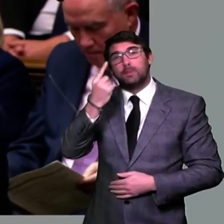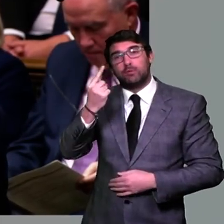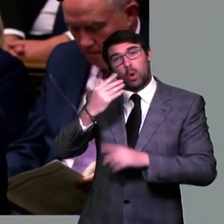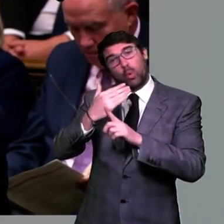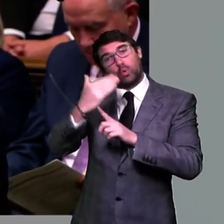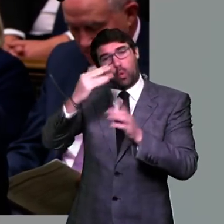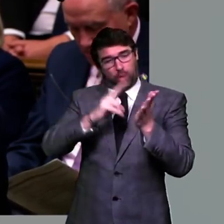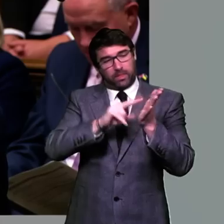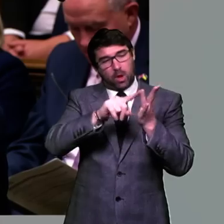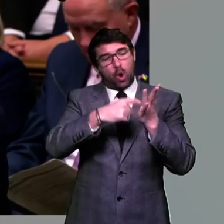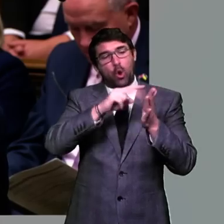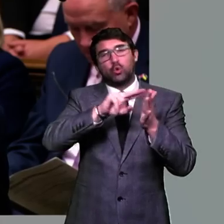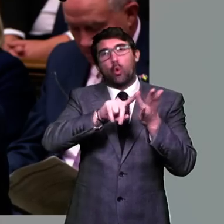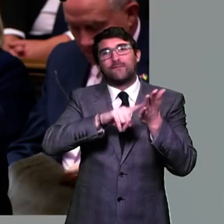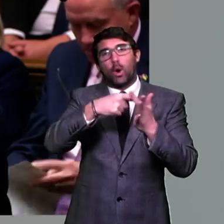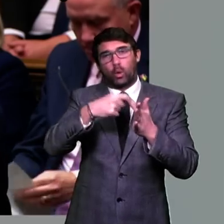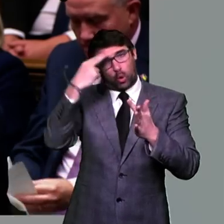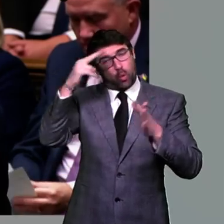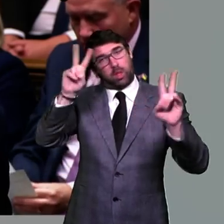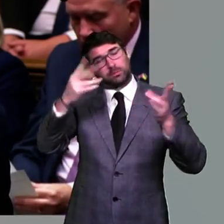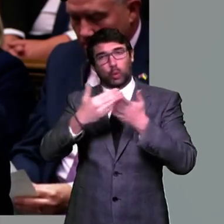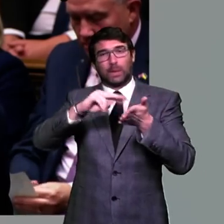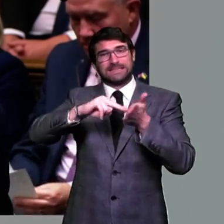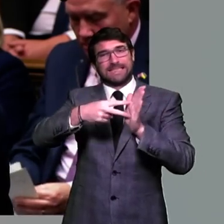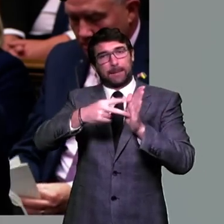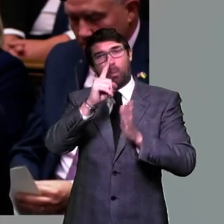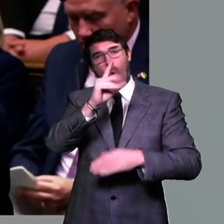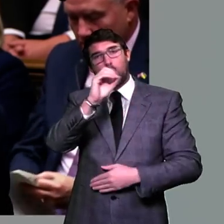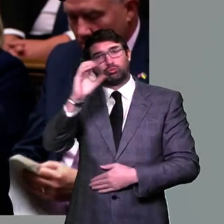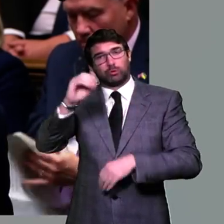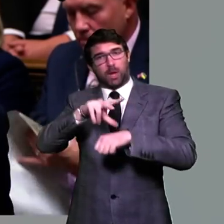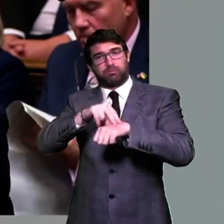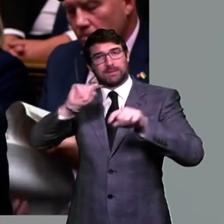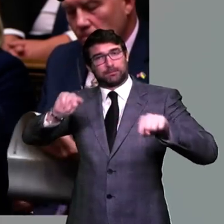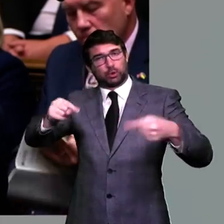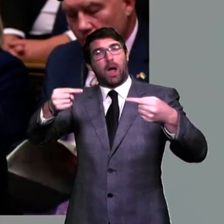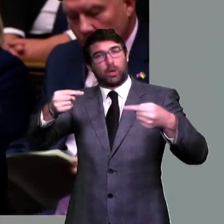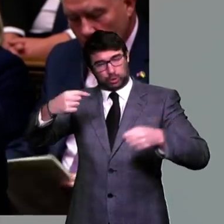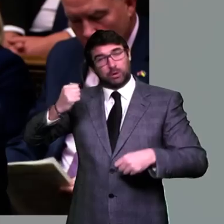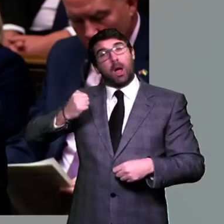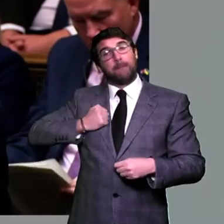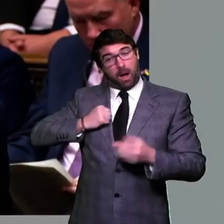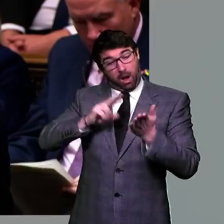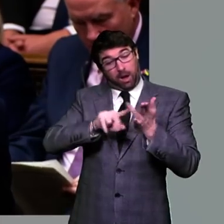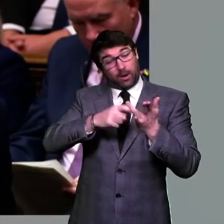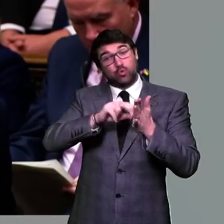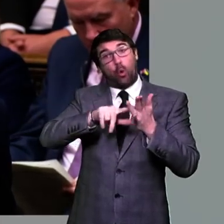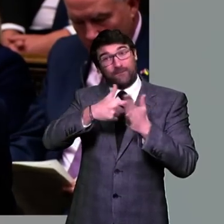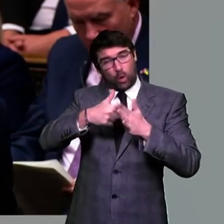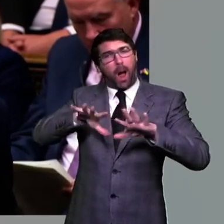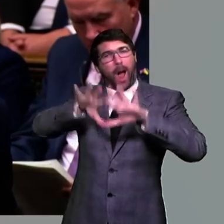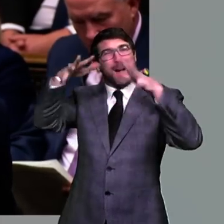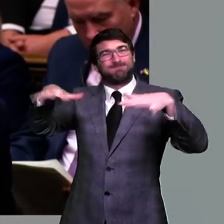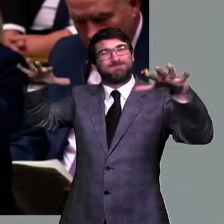the 100 Apprenticeship Challenge, to drive 100 new apprenticeships all over a rural constituency. Would the